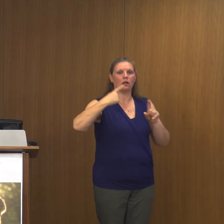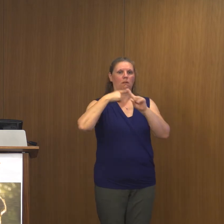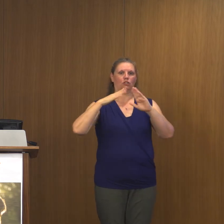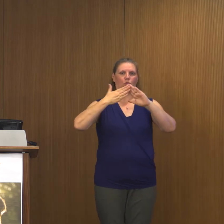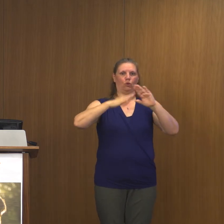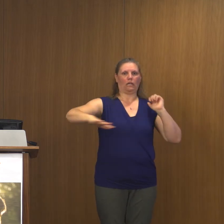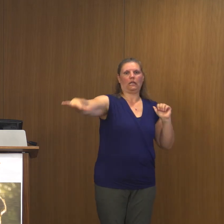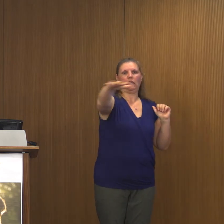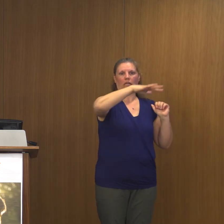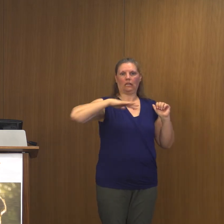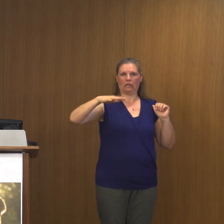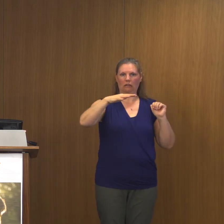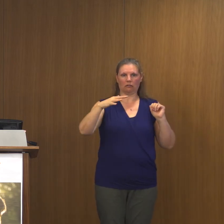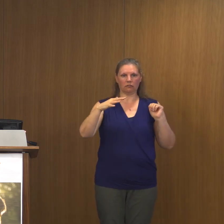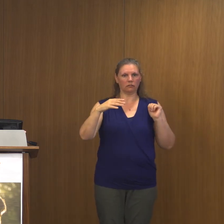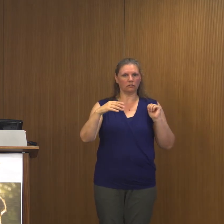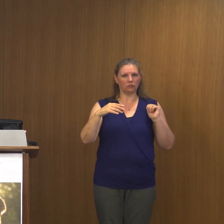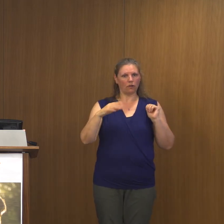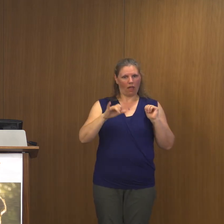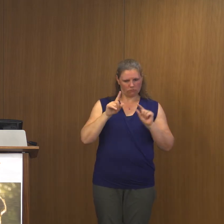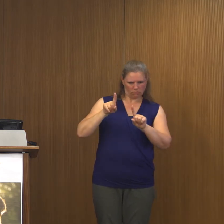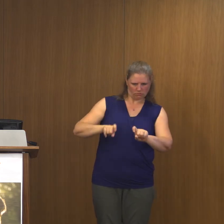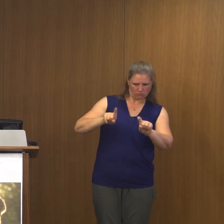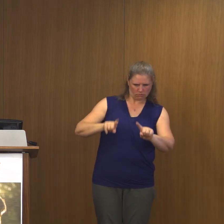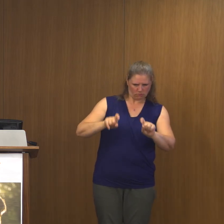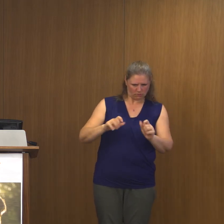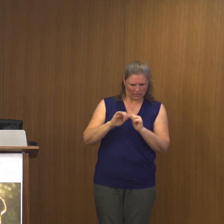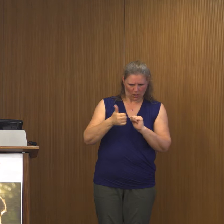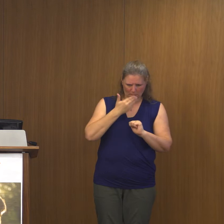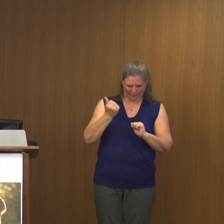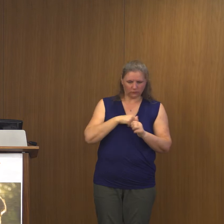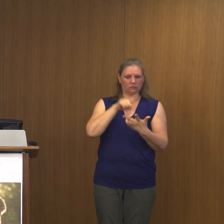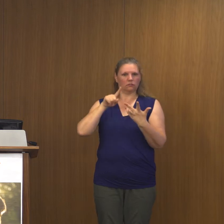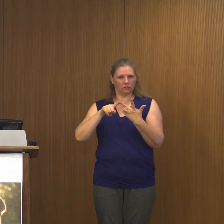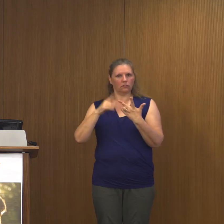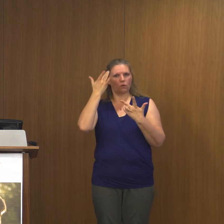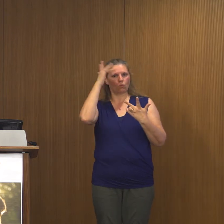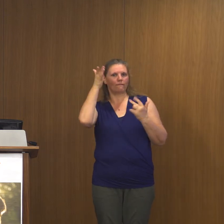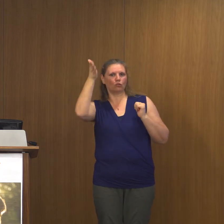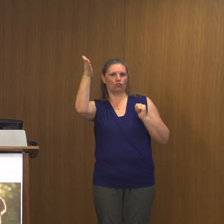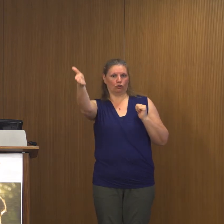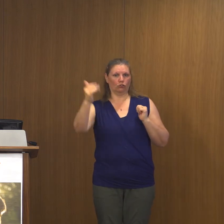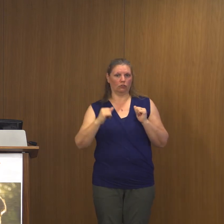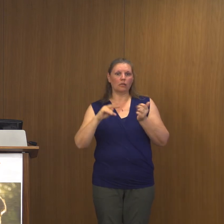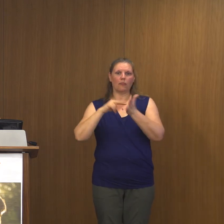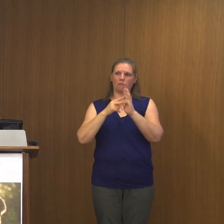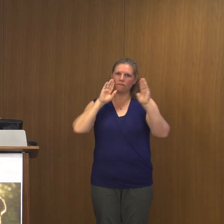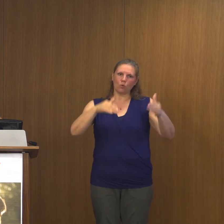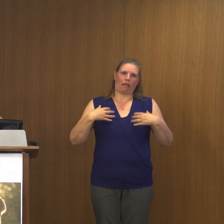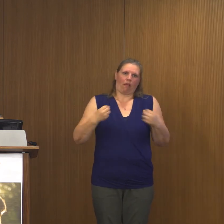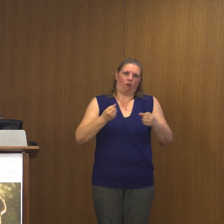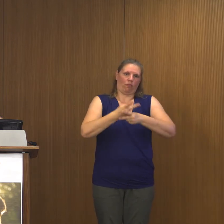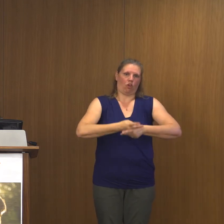community, and testing and studying those, what are the best ways to do that. And also Right Future, so about redesigning the healthcare system